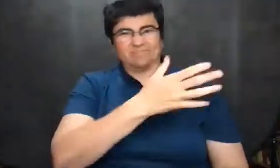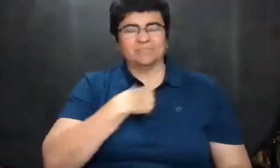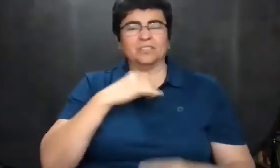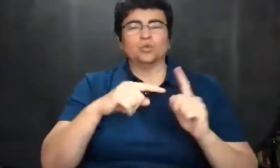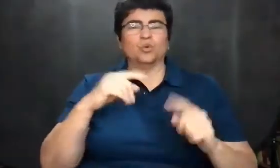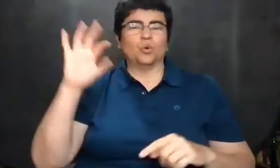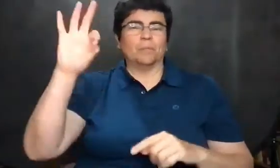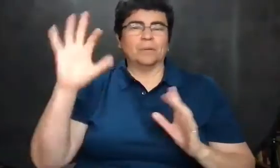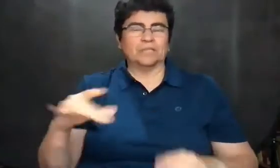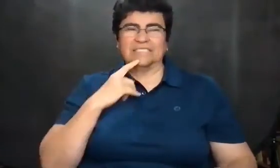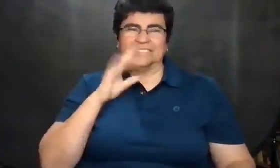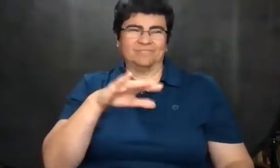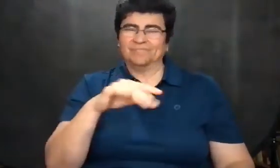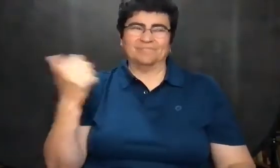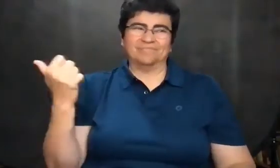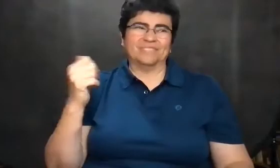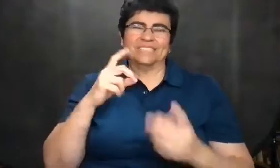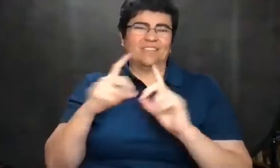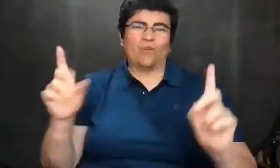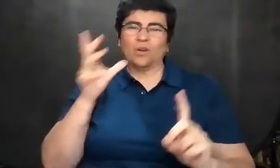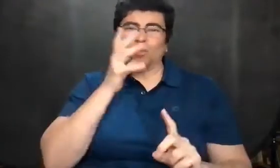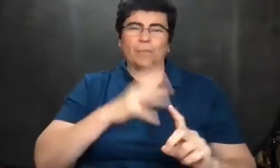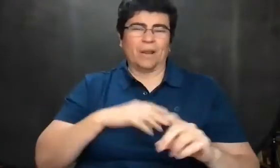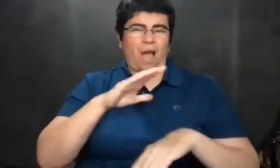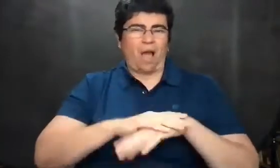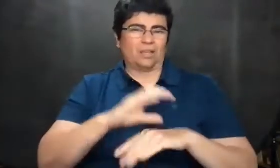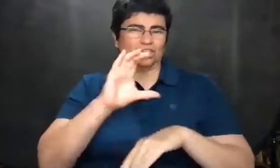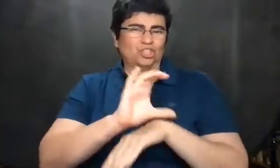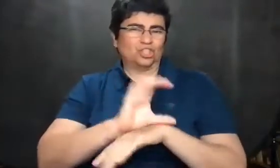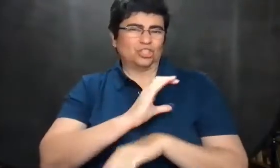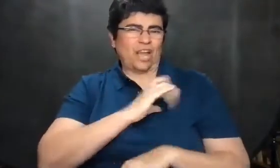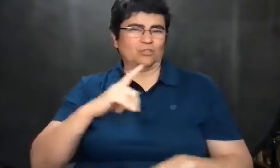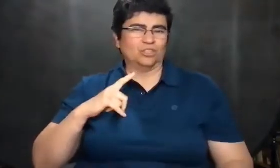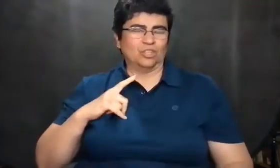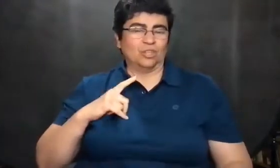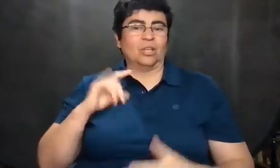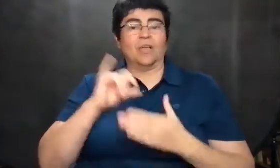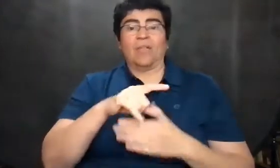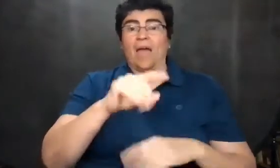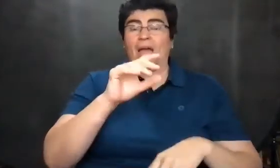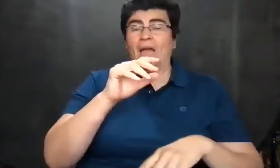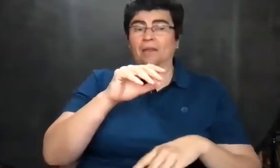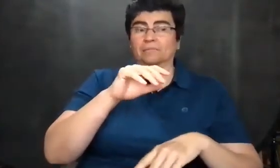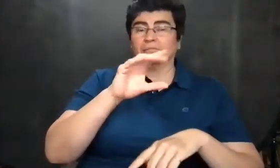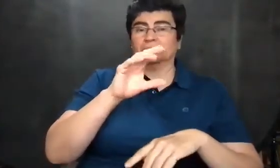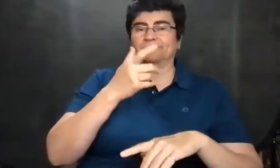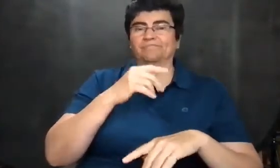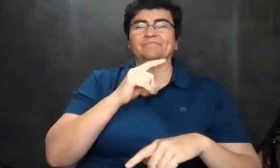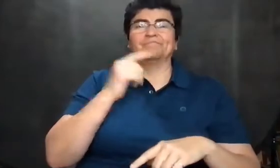woman was on the parish council. And so that Monsignor talked to me and he said, I don't think you could stay on the parish